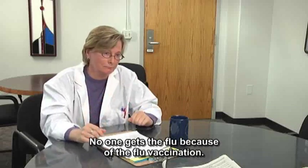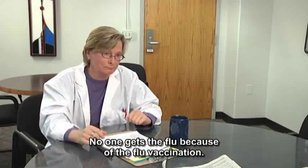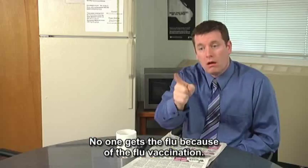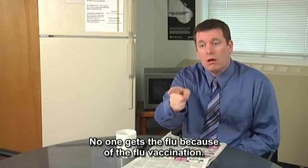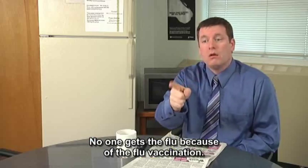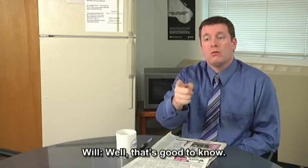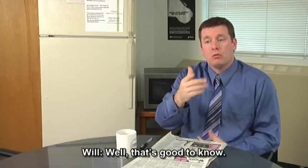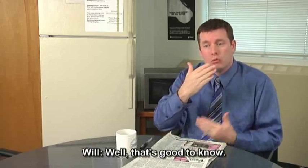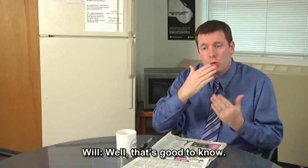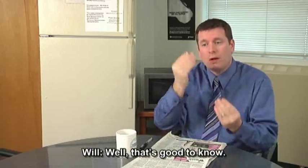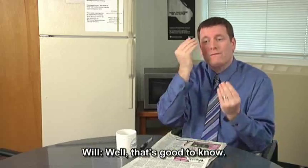Well, that's good to know.